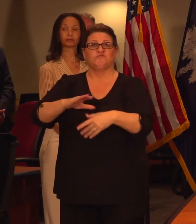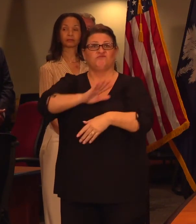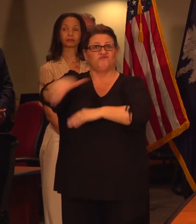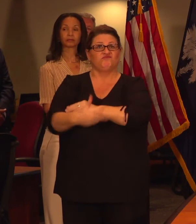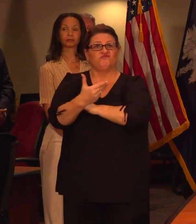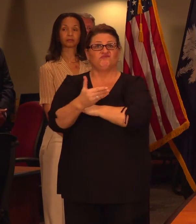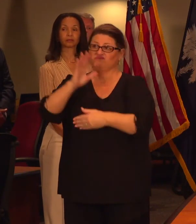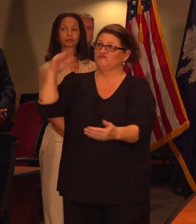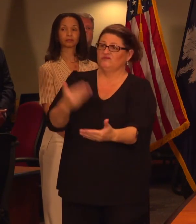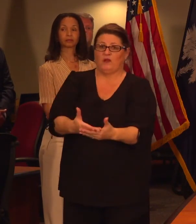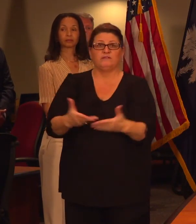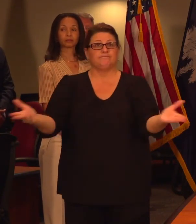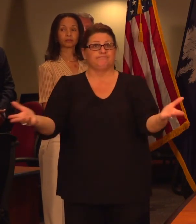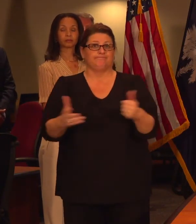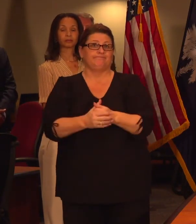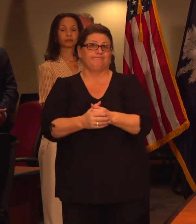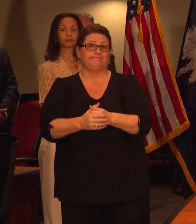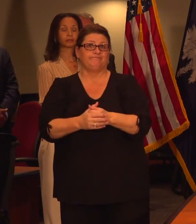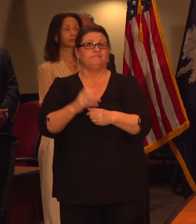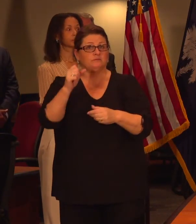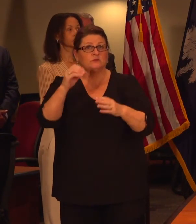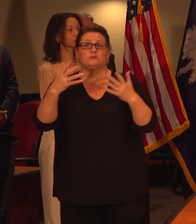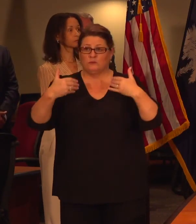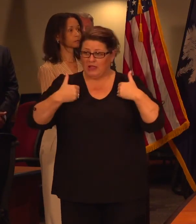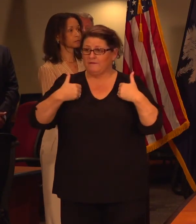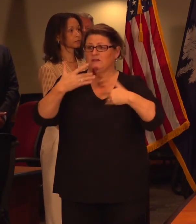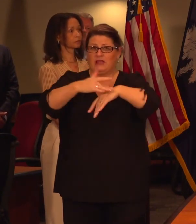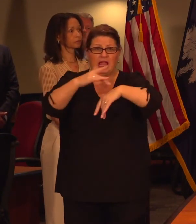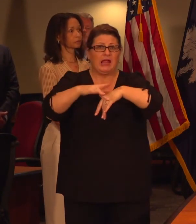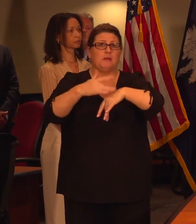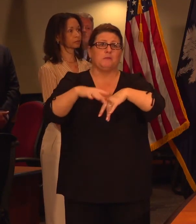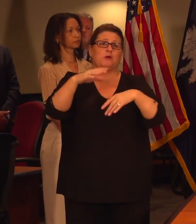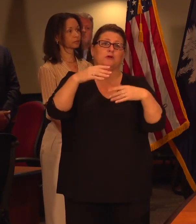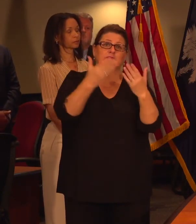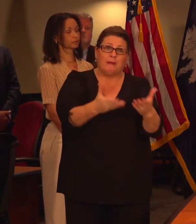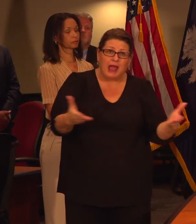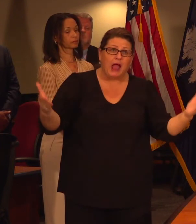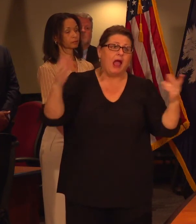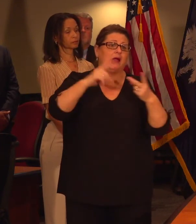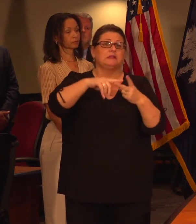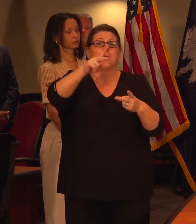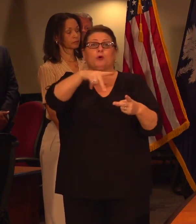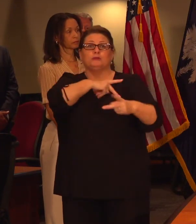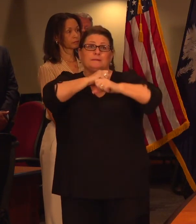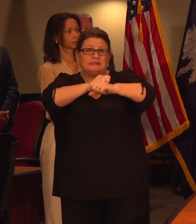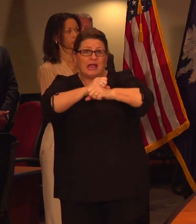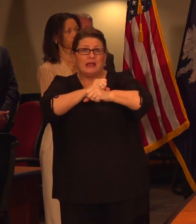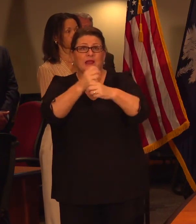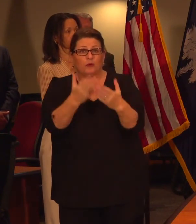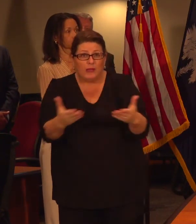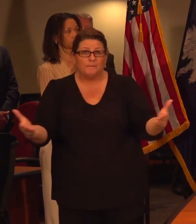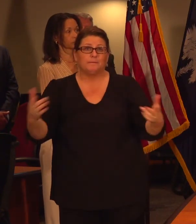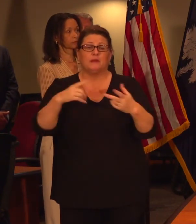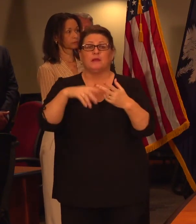So our team is alert, and everything that is available out there, whether it's medical supplies, personal protection equipment,